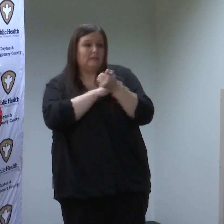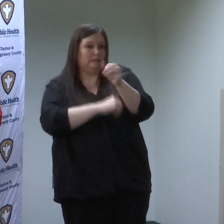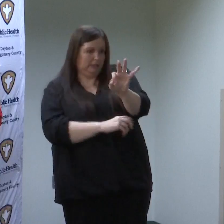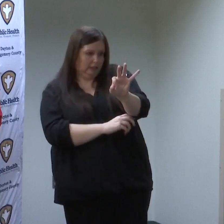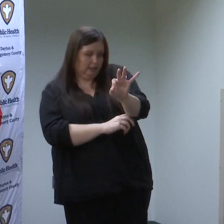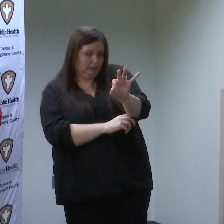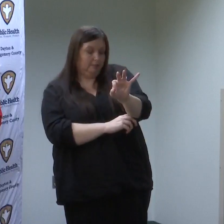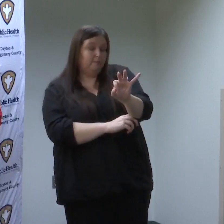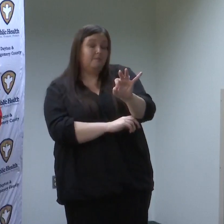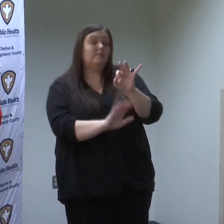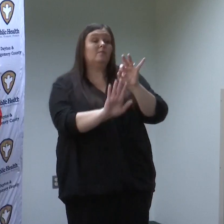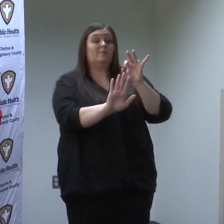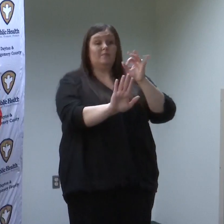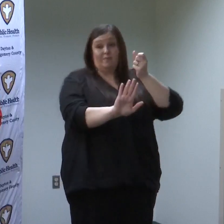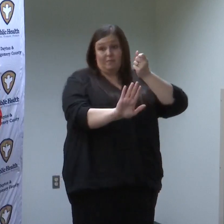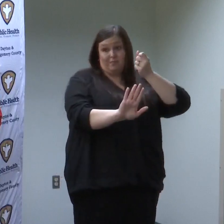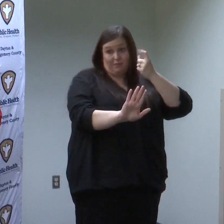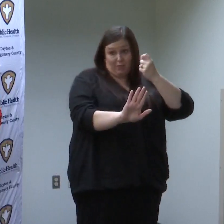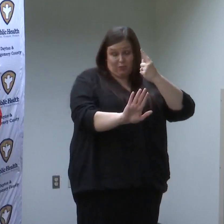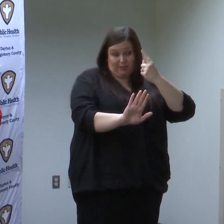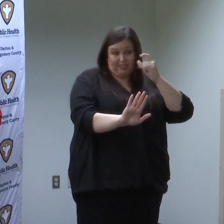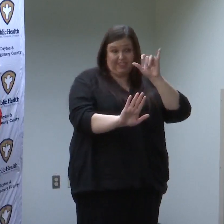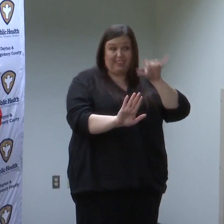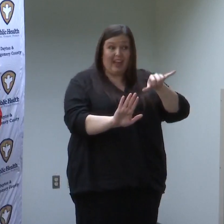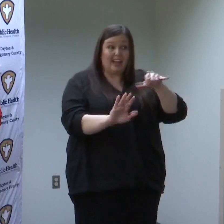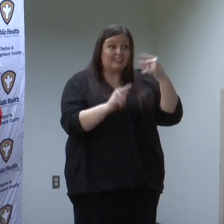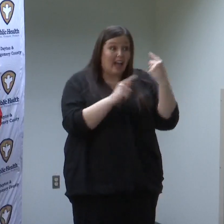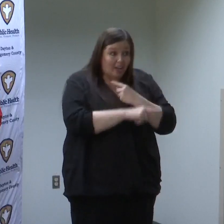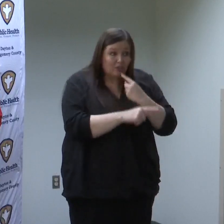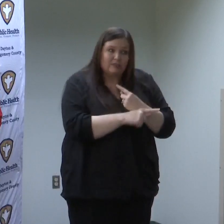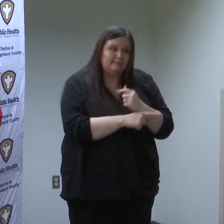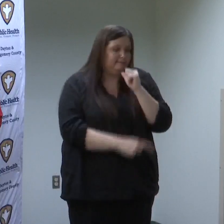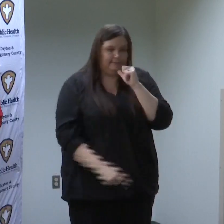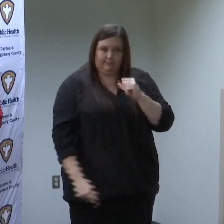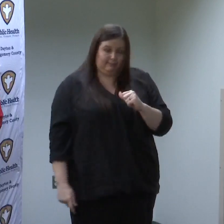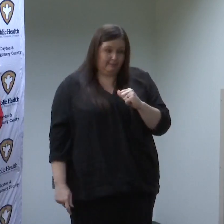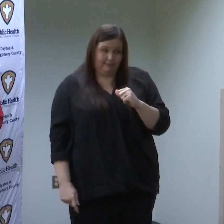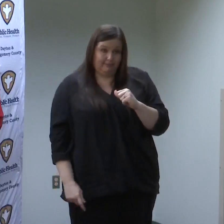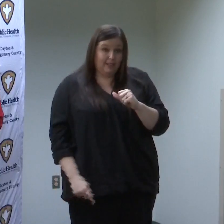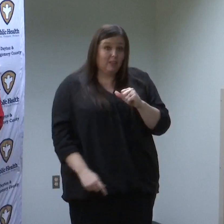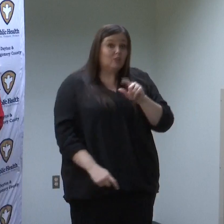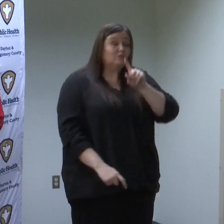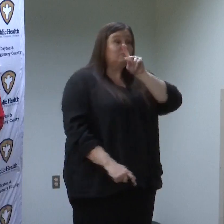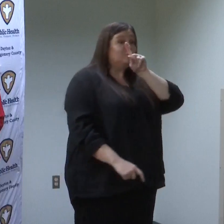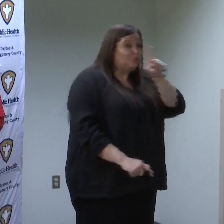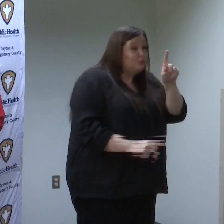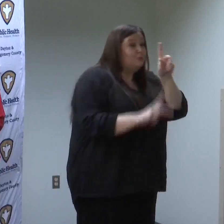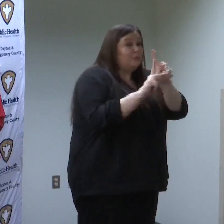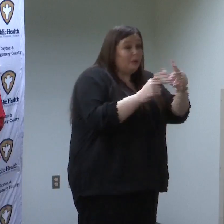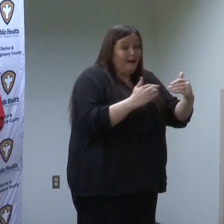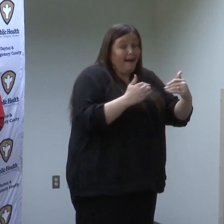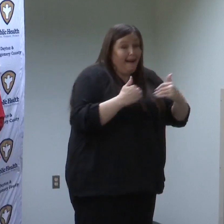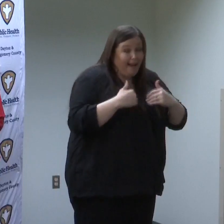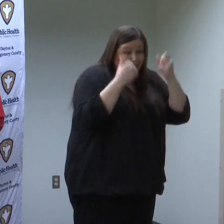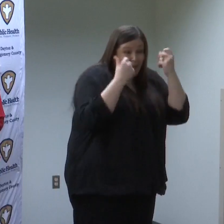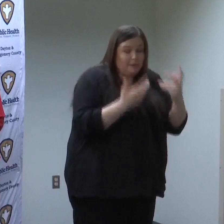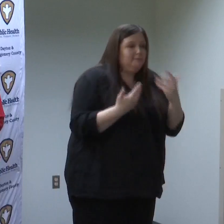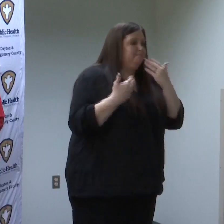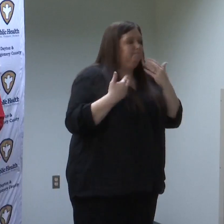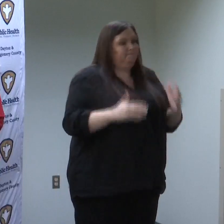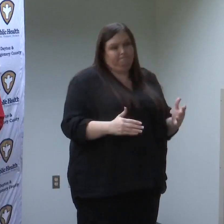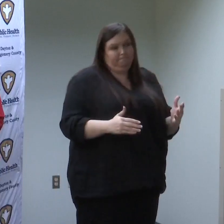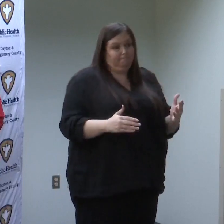all understand that that's not accurate in terms of the true nature of the spread of this virus, because